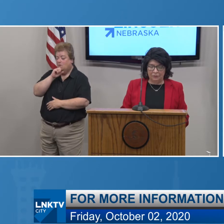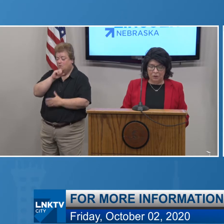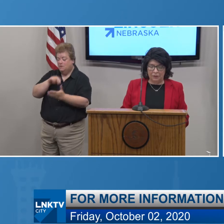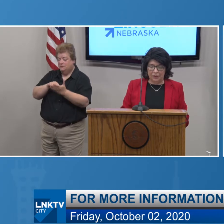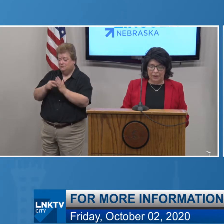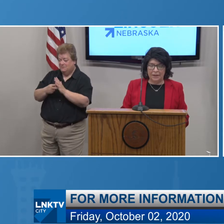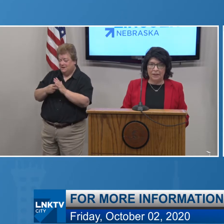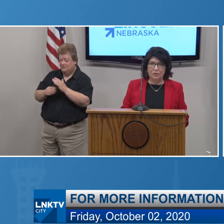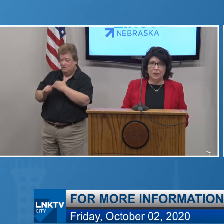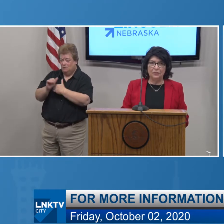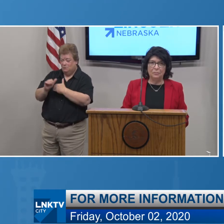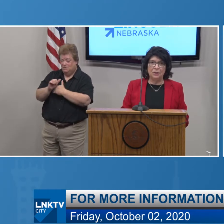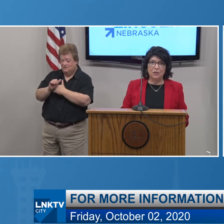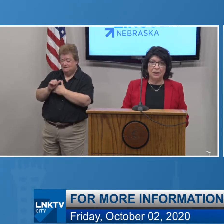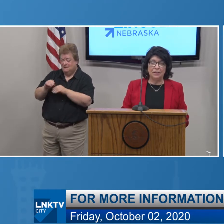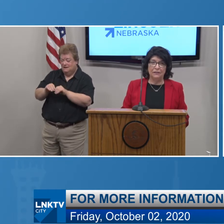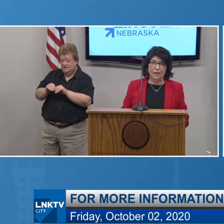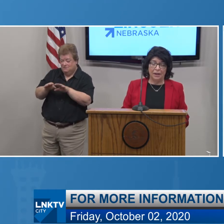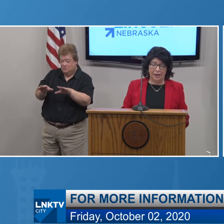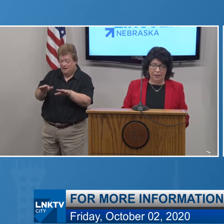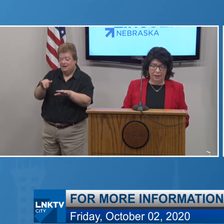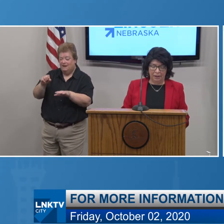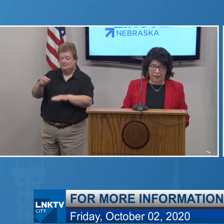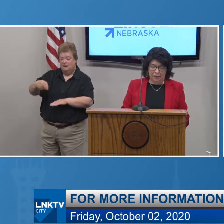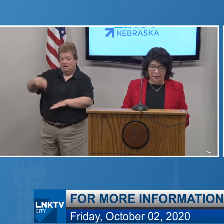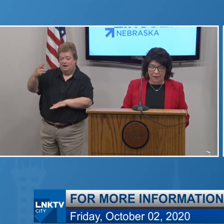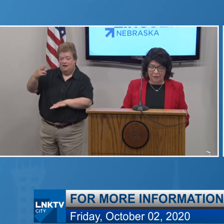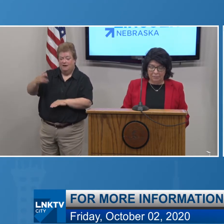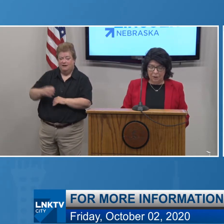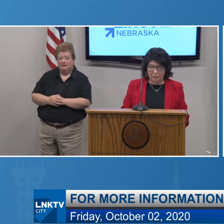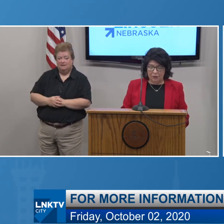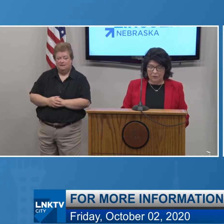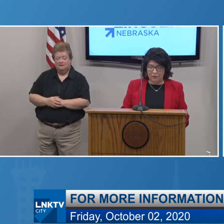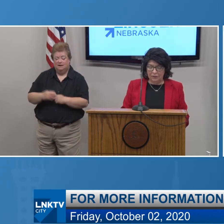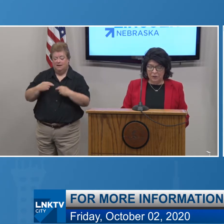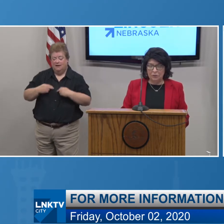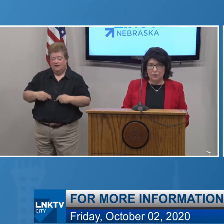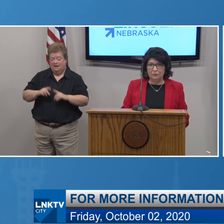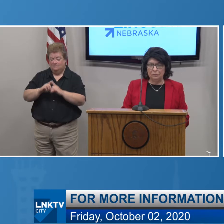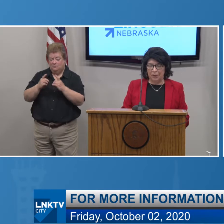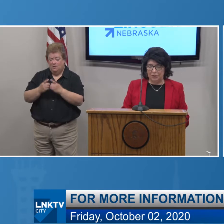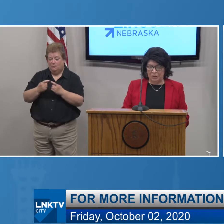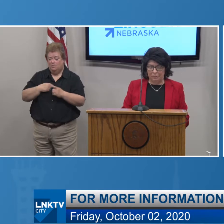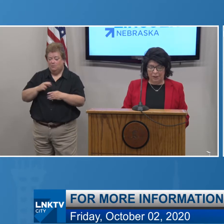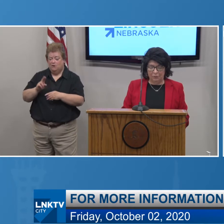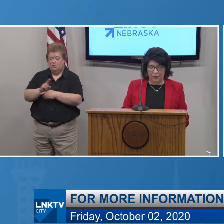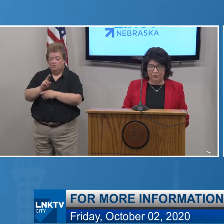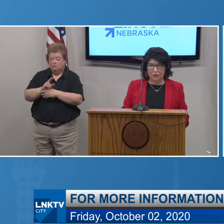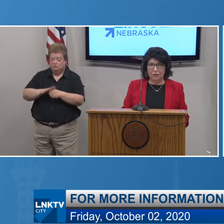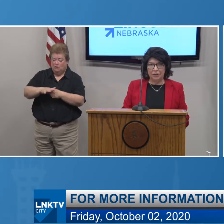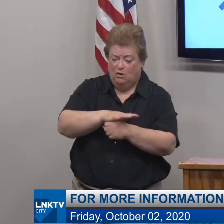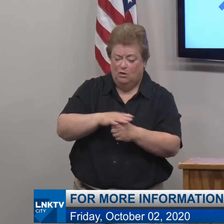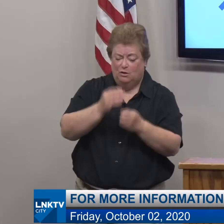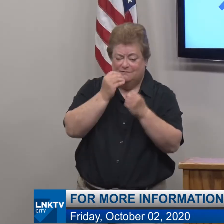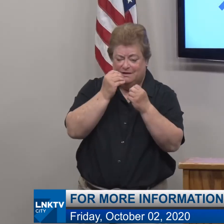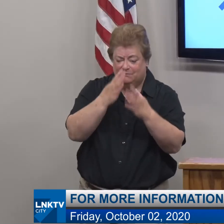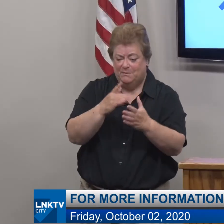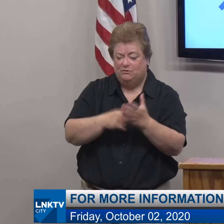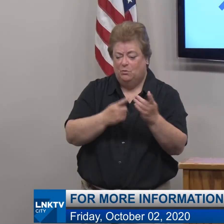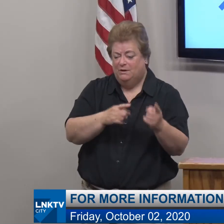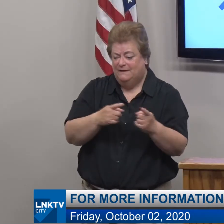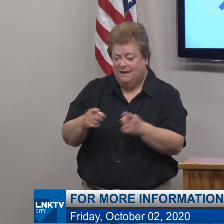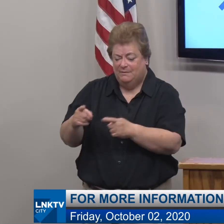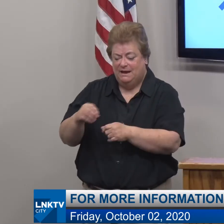risk of COVID-19 transmission is high. The health department uses local information about what is currently happening